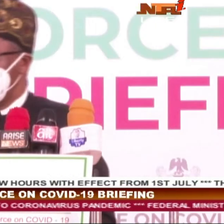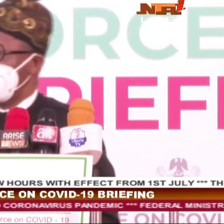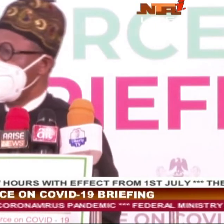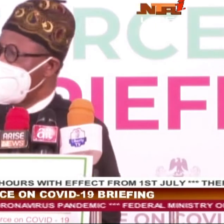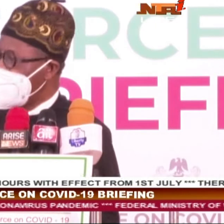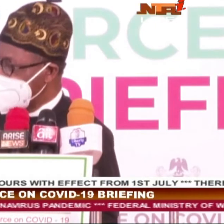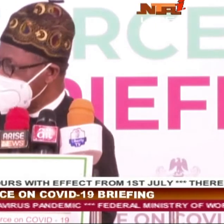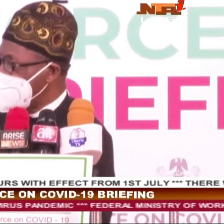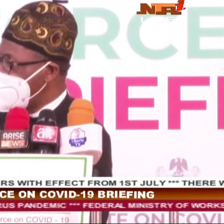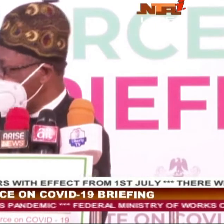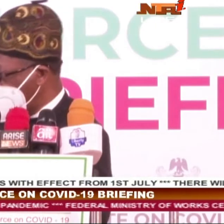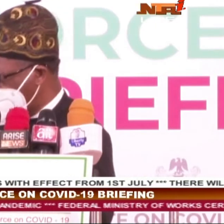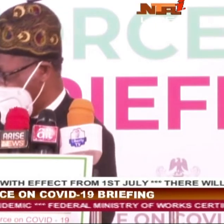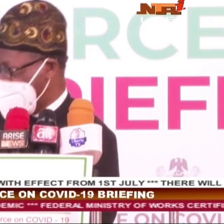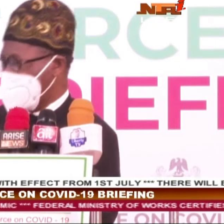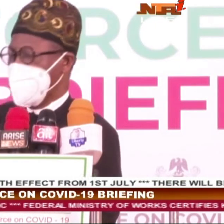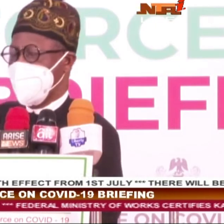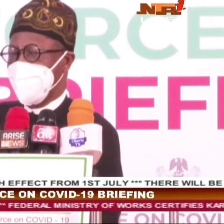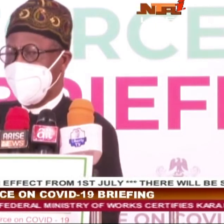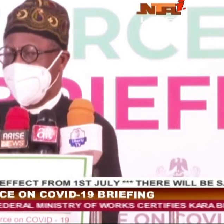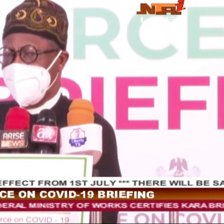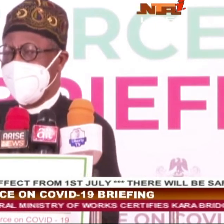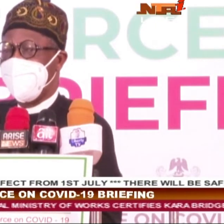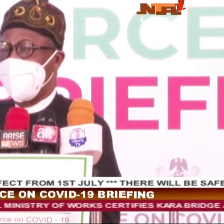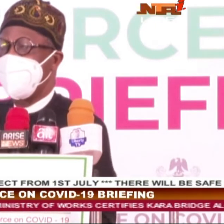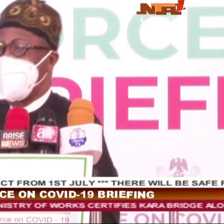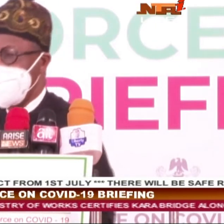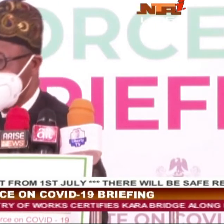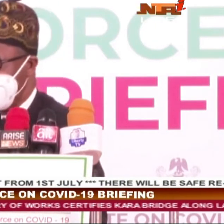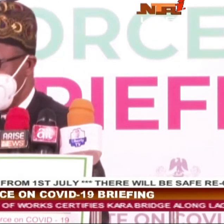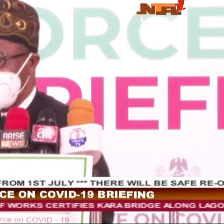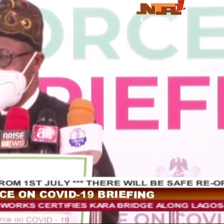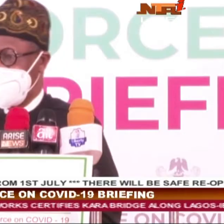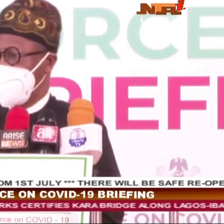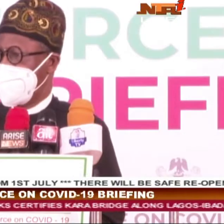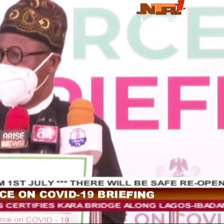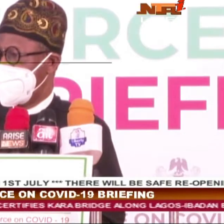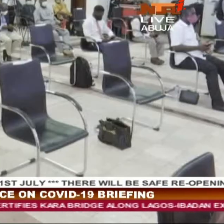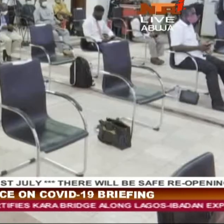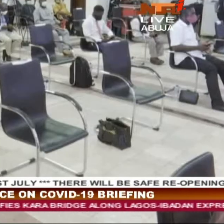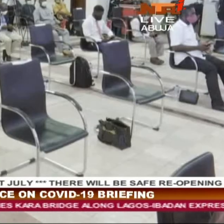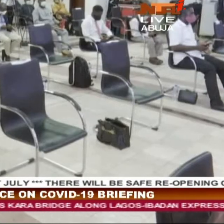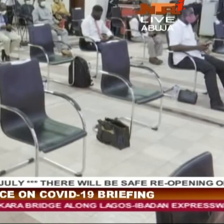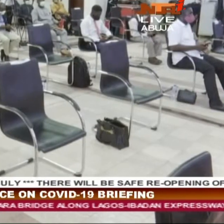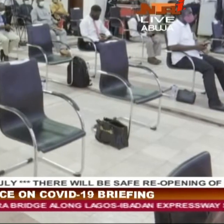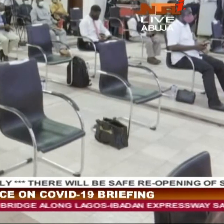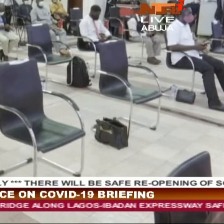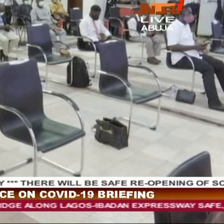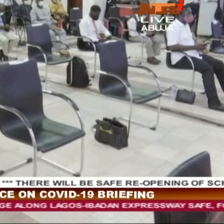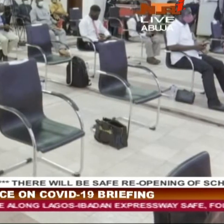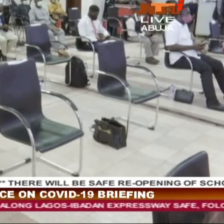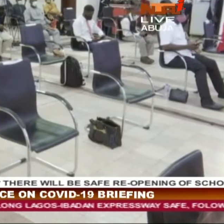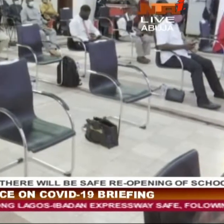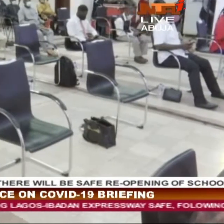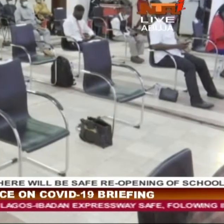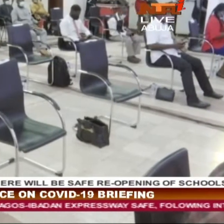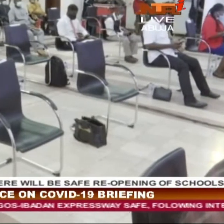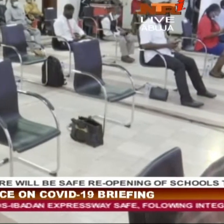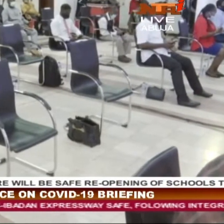know what is the new normal from 1st of July. They want to